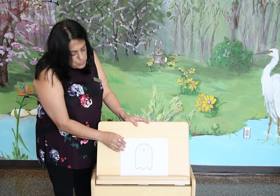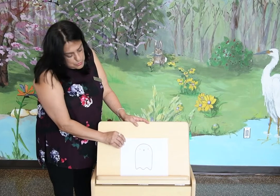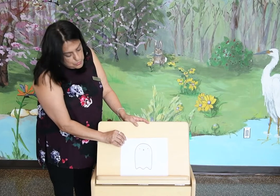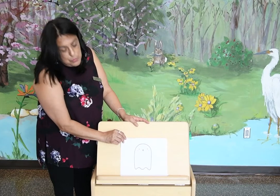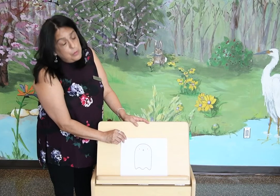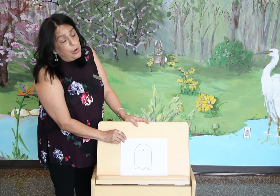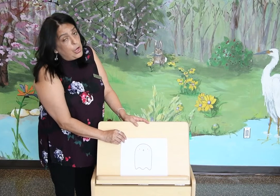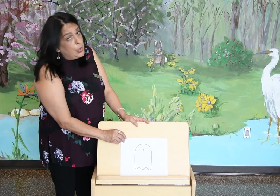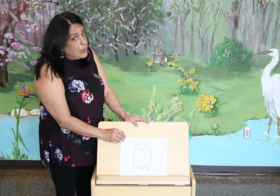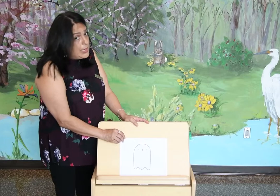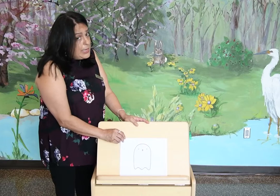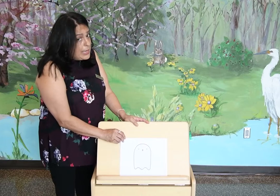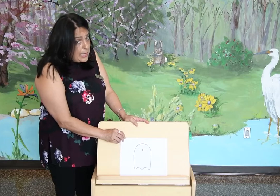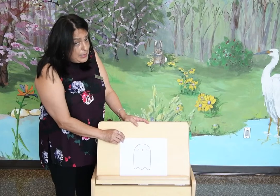ooh, looking at me.